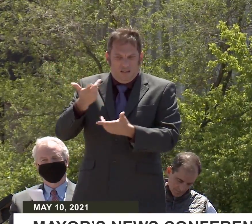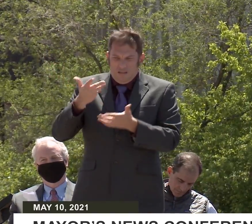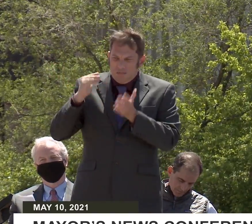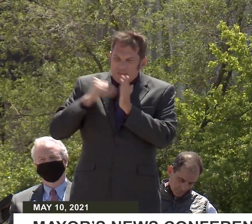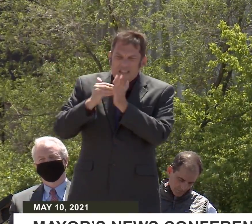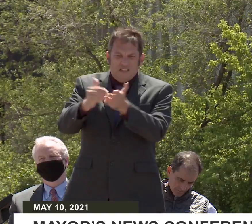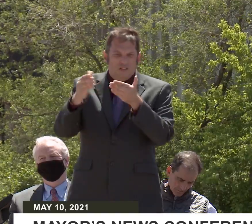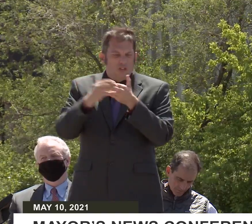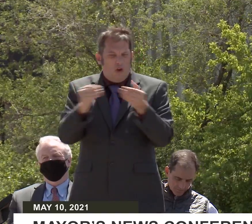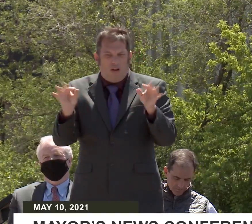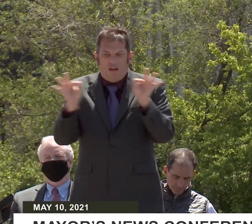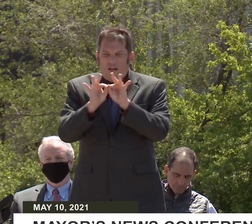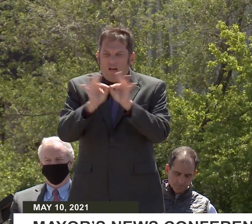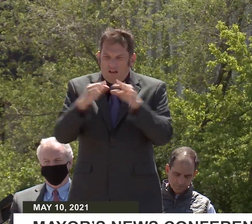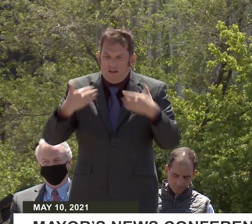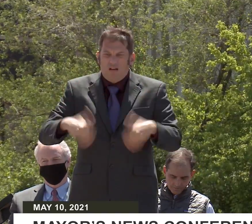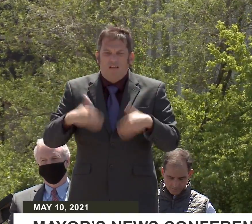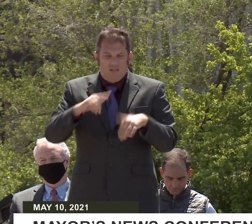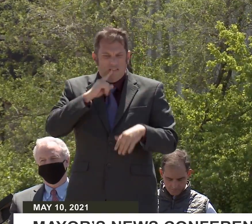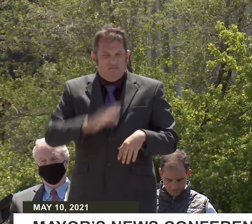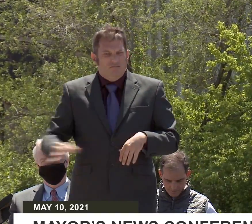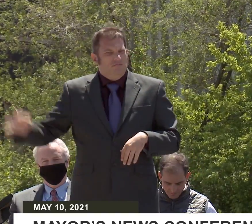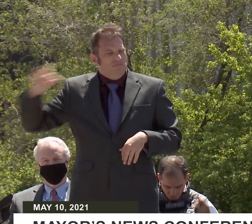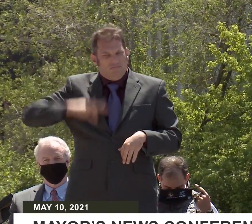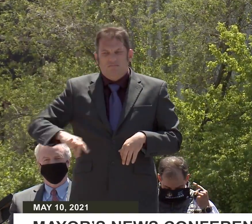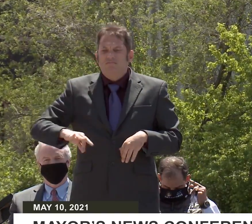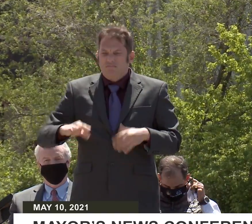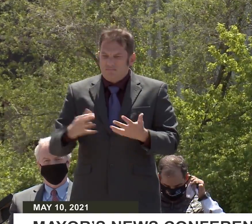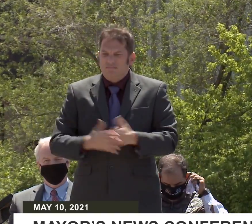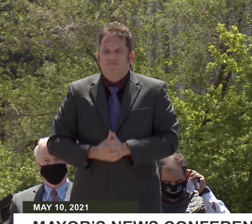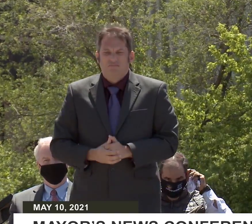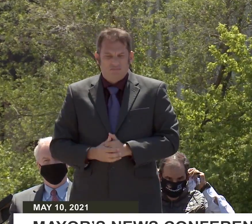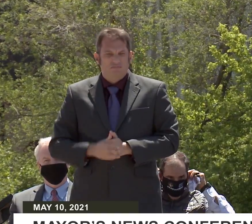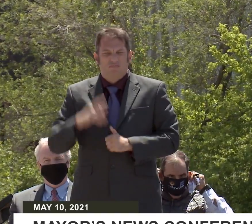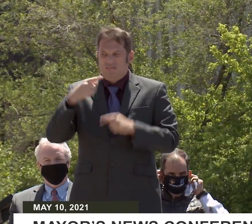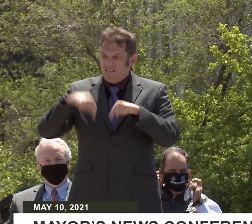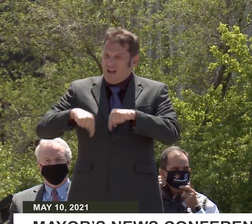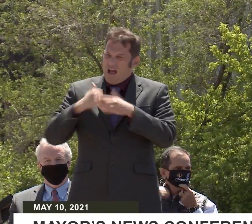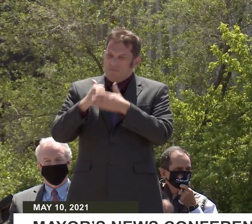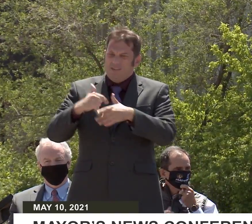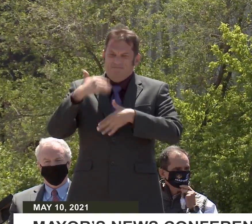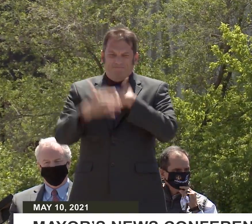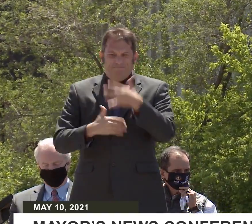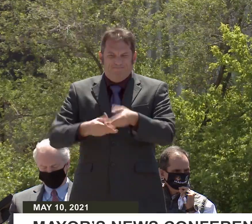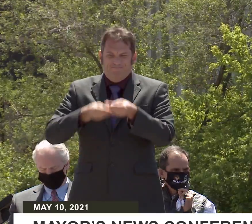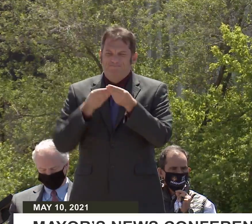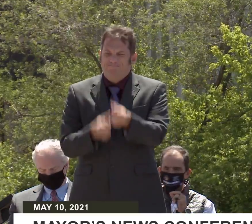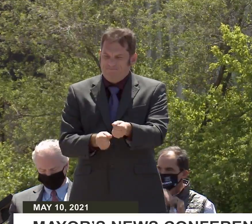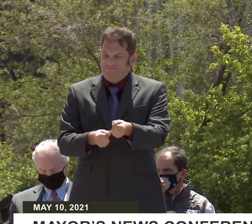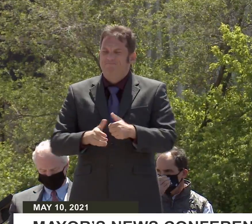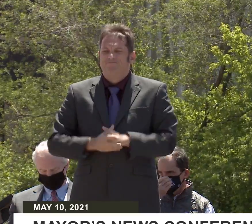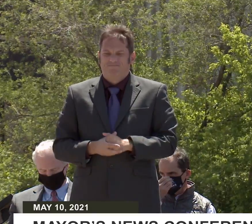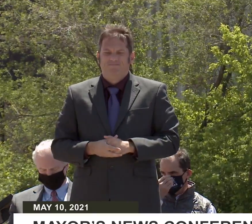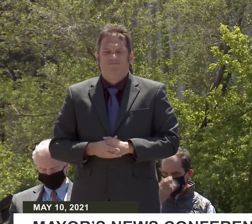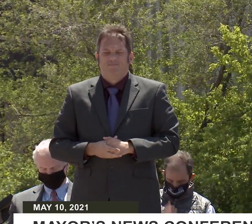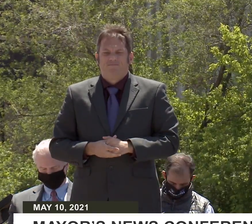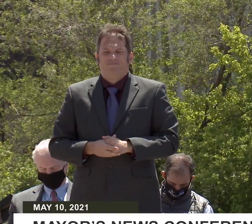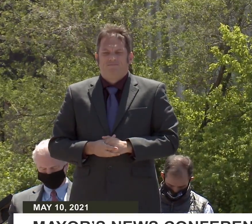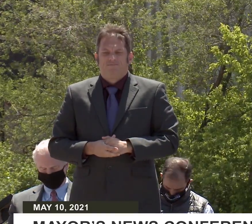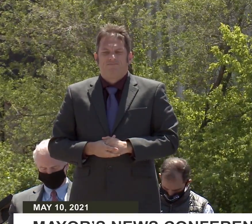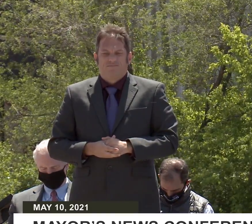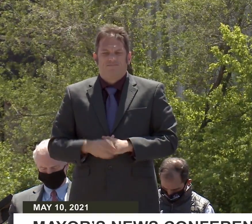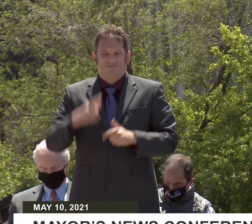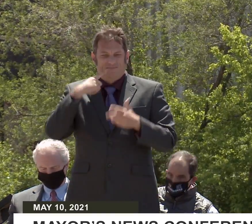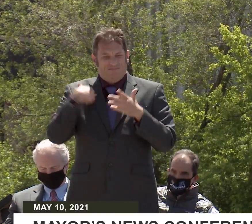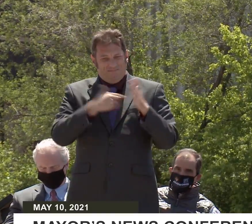that. But we now have the American Jobs Plan. Why? Because it provides $110 billion nationwide for water